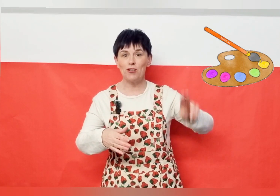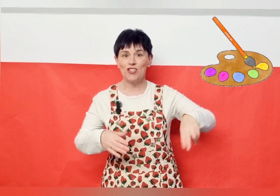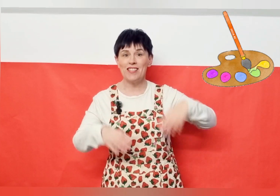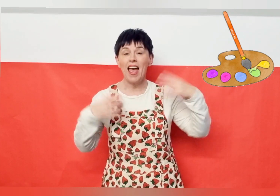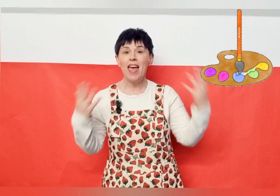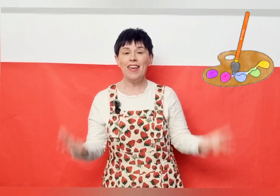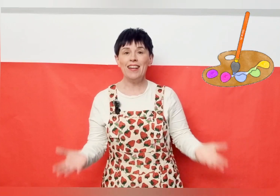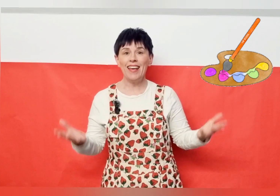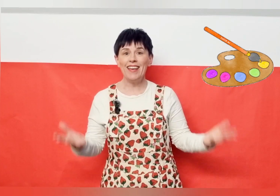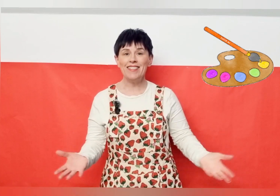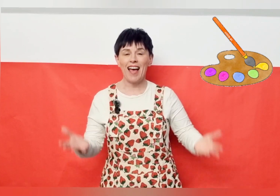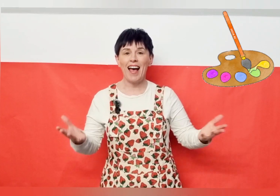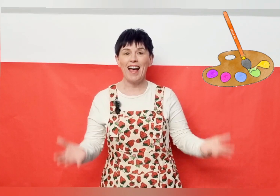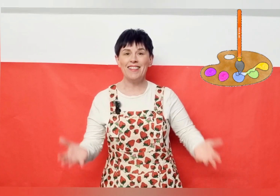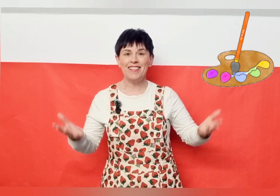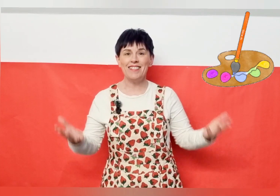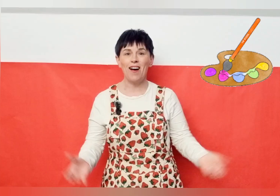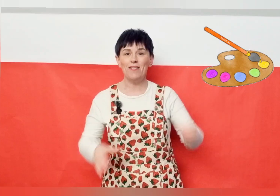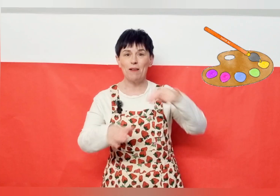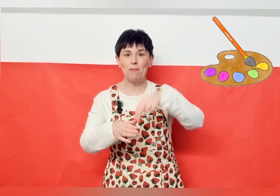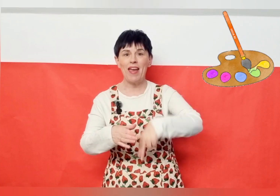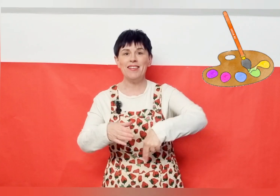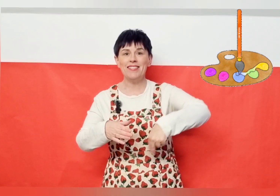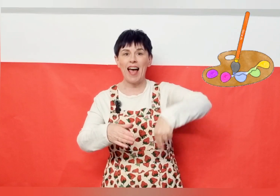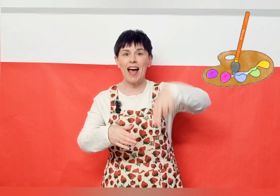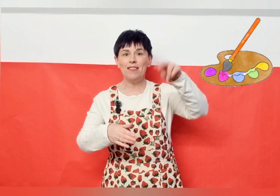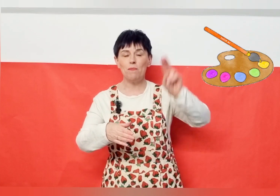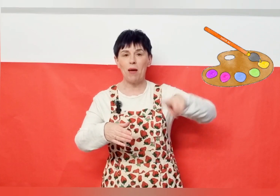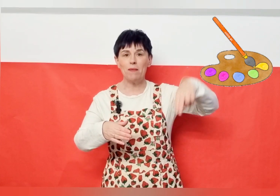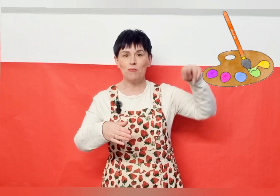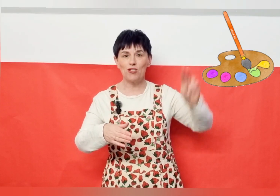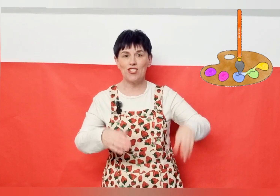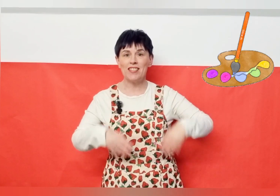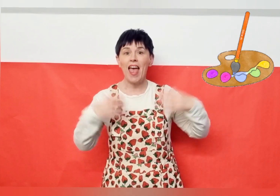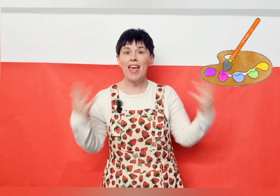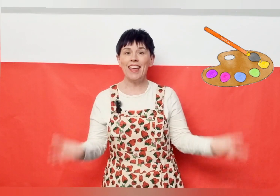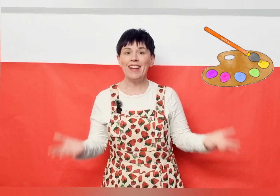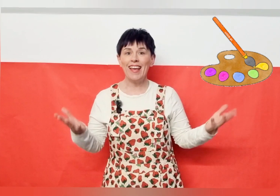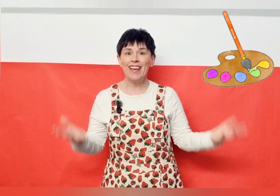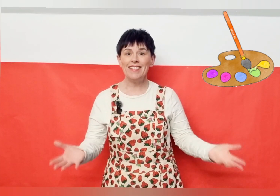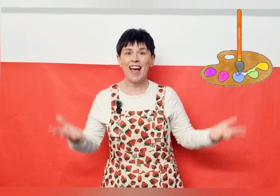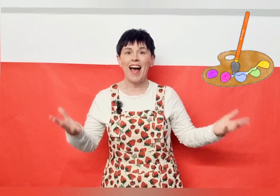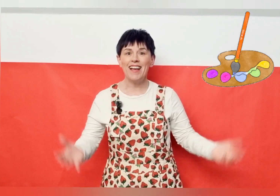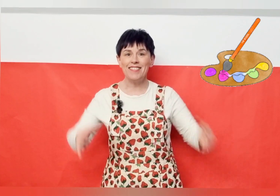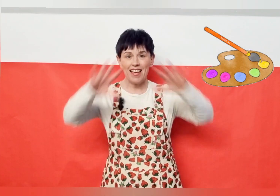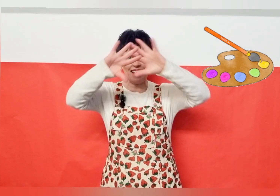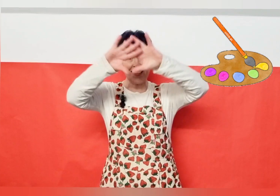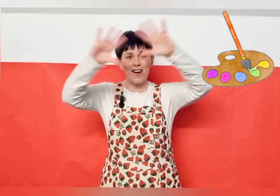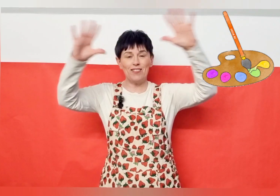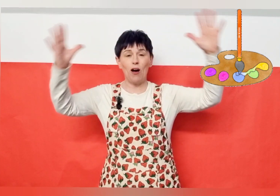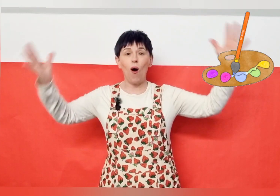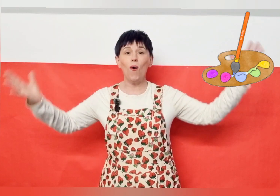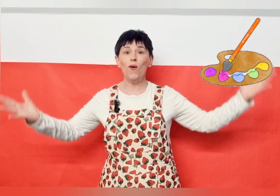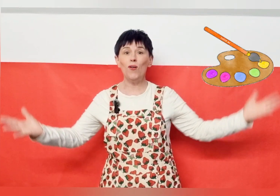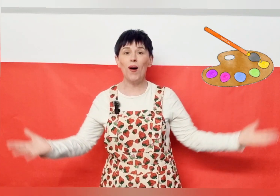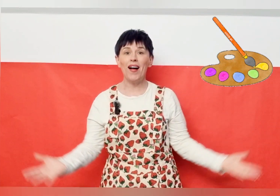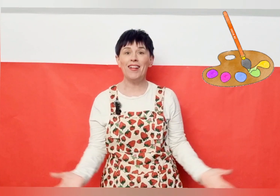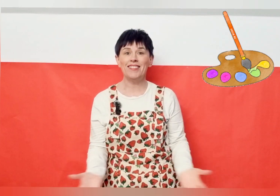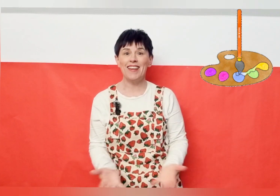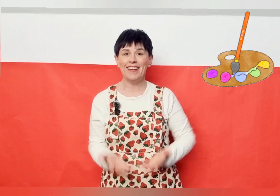paintbrushes in His hands. He's got the paints and the paintbrushes in His hands. He's got the whole world in